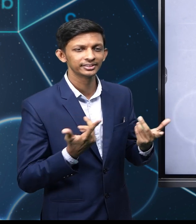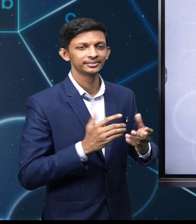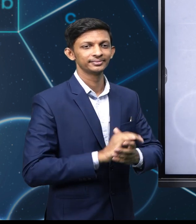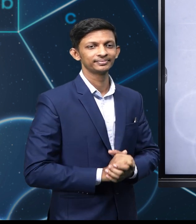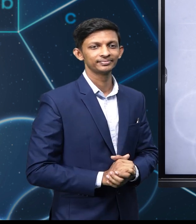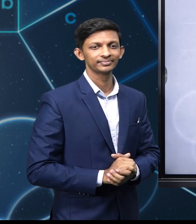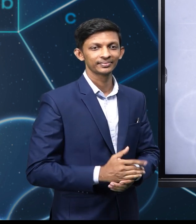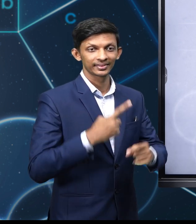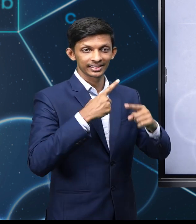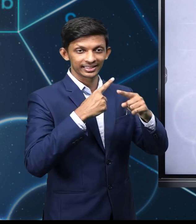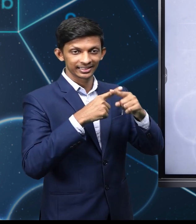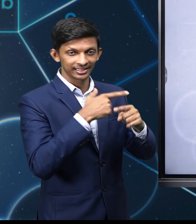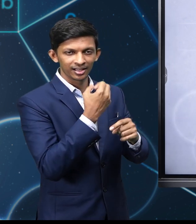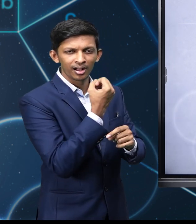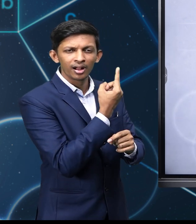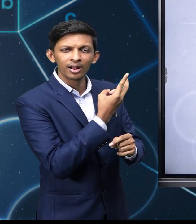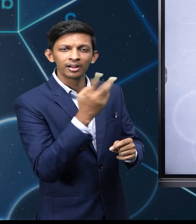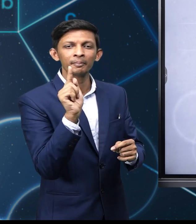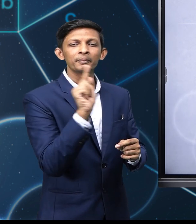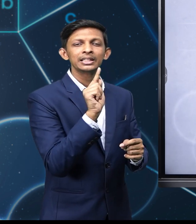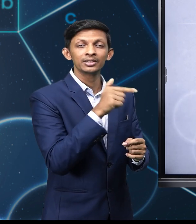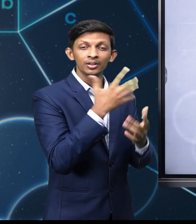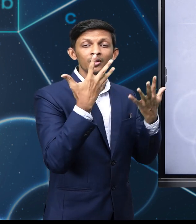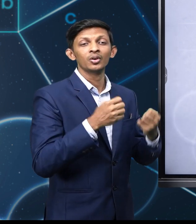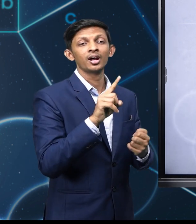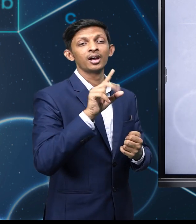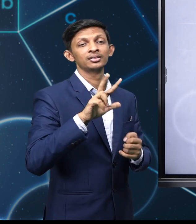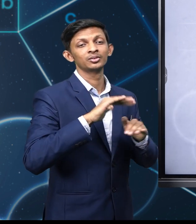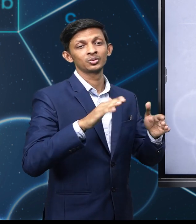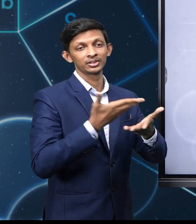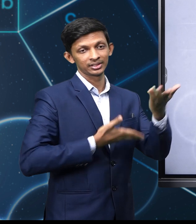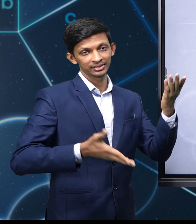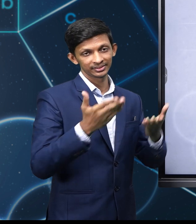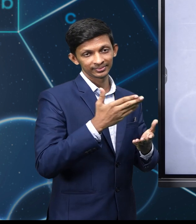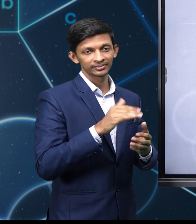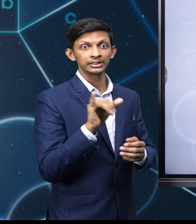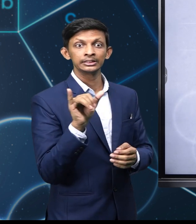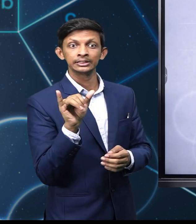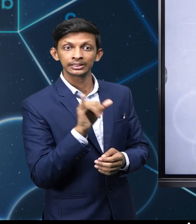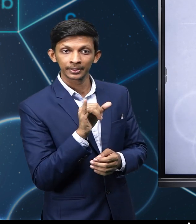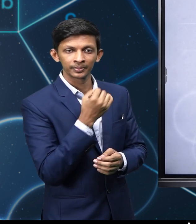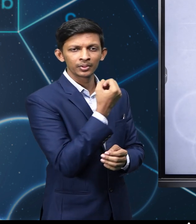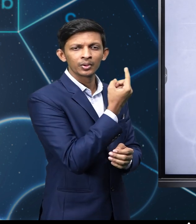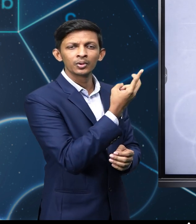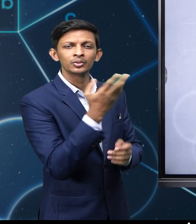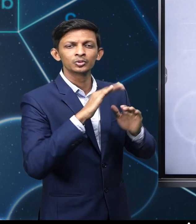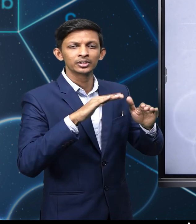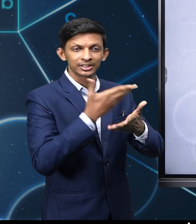Solution: let X be the number of pencils required for 18 children. As the number of children increases,